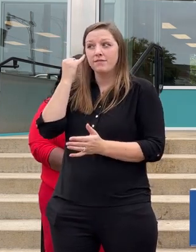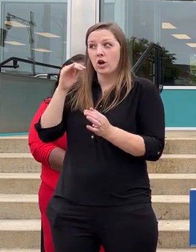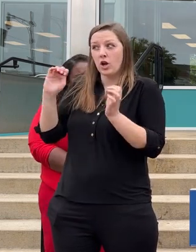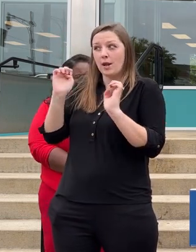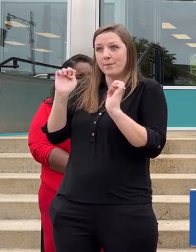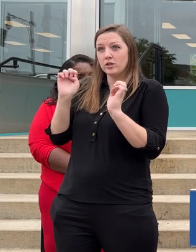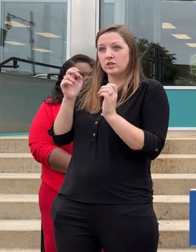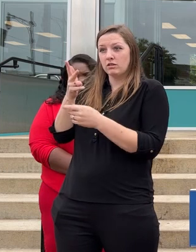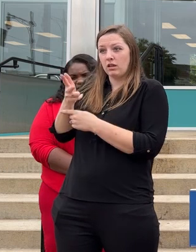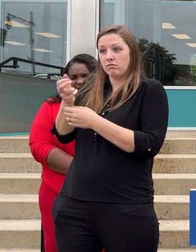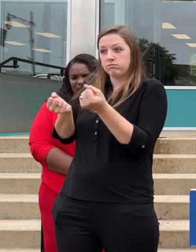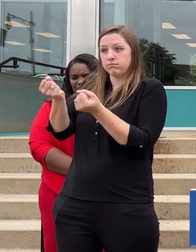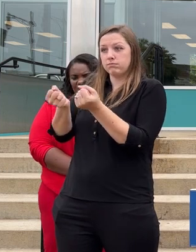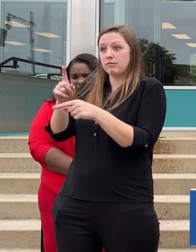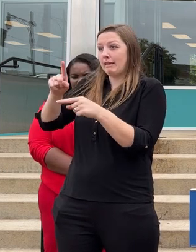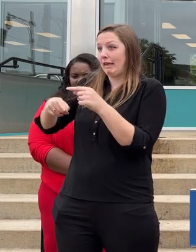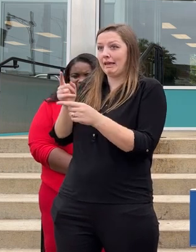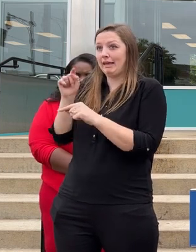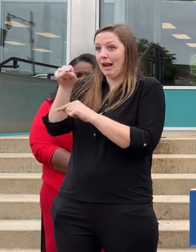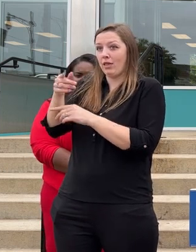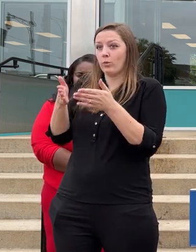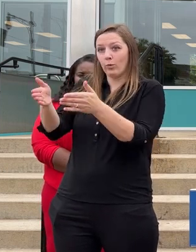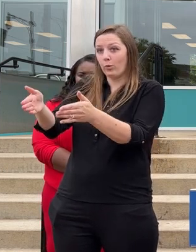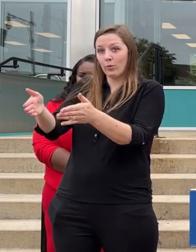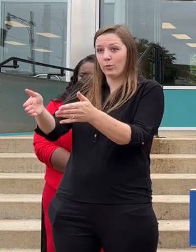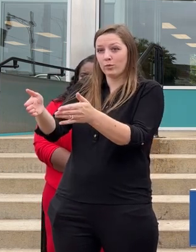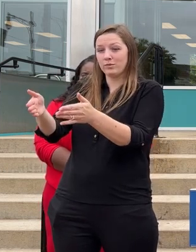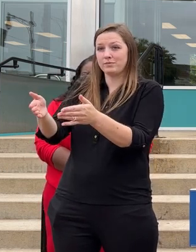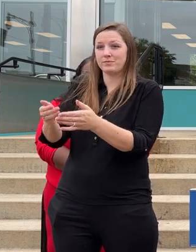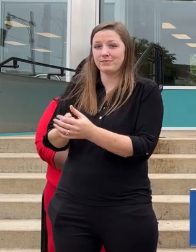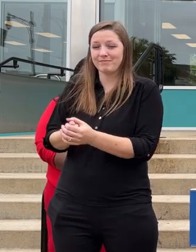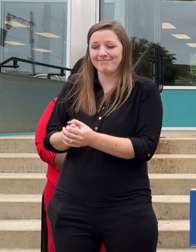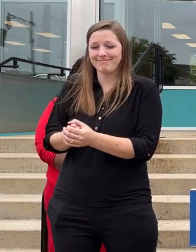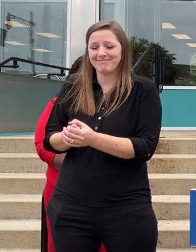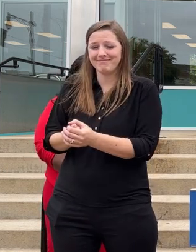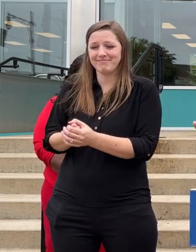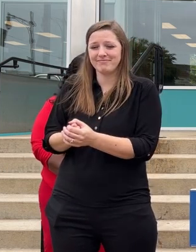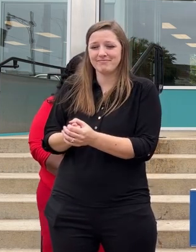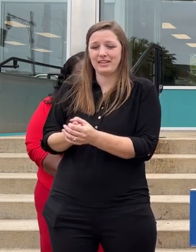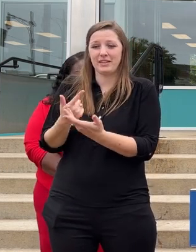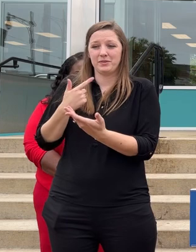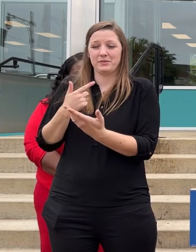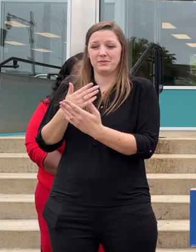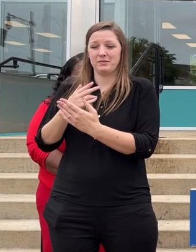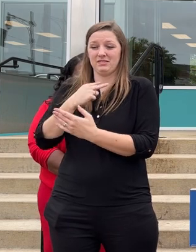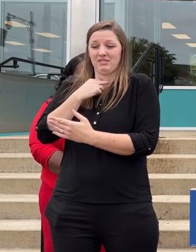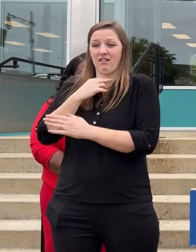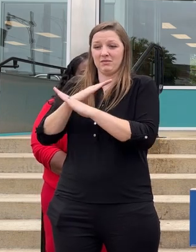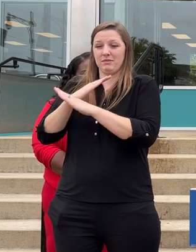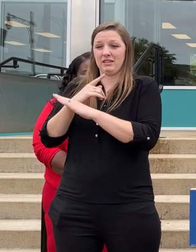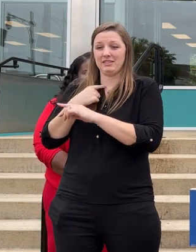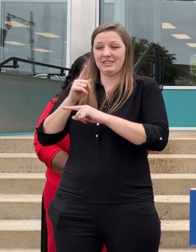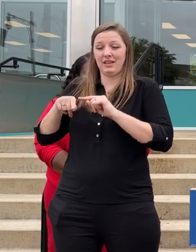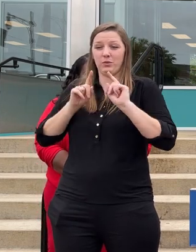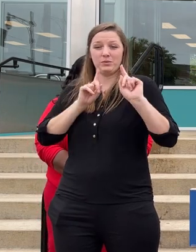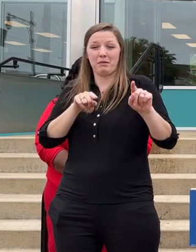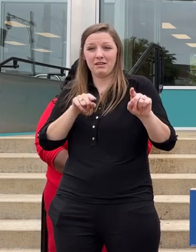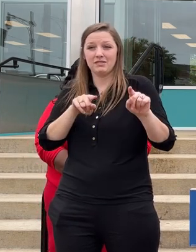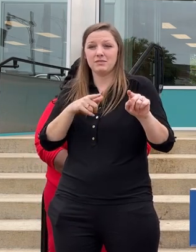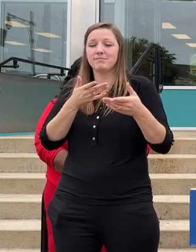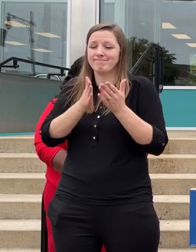cannot get on the road, if emergency services are so prevented from responding because of the conditions, we